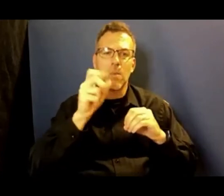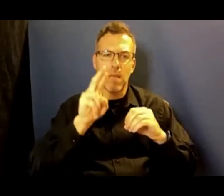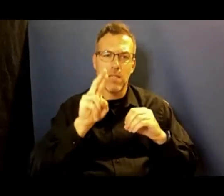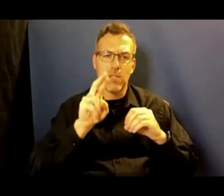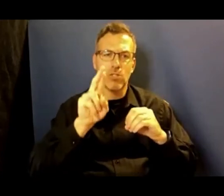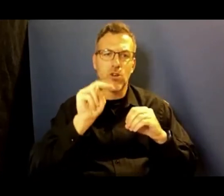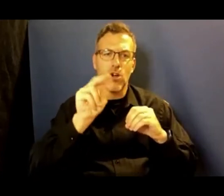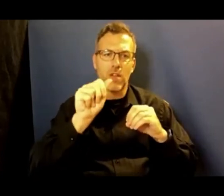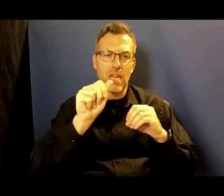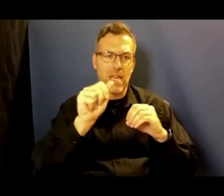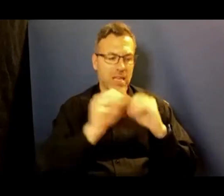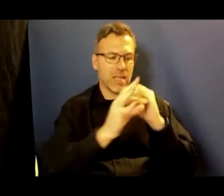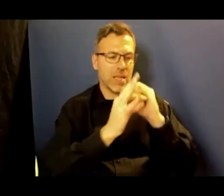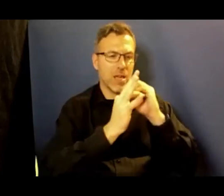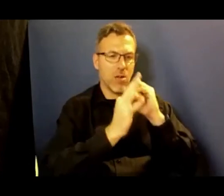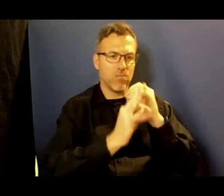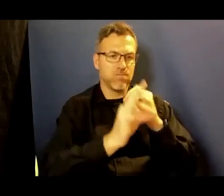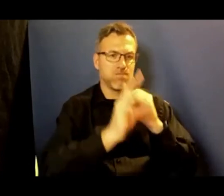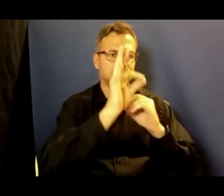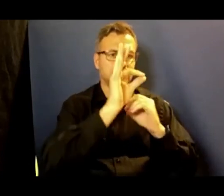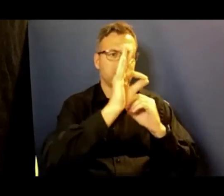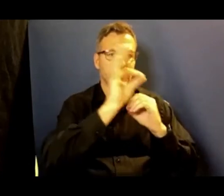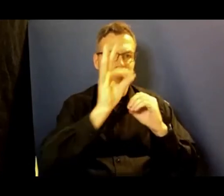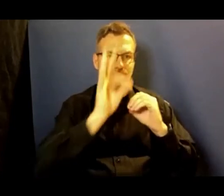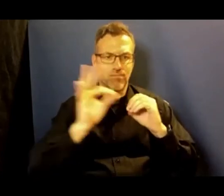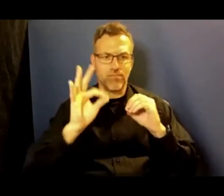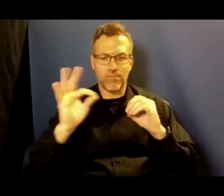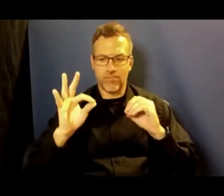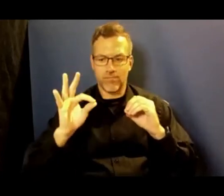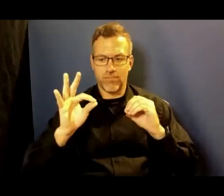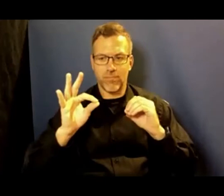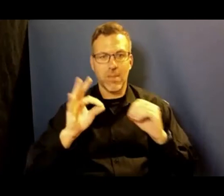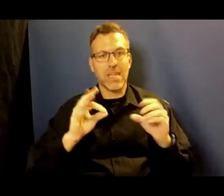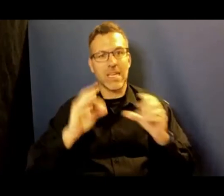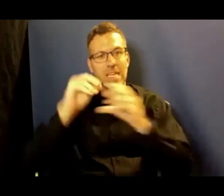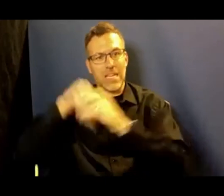nucleus and goes into the cellular cytoplasm